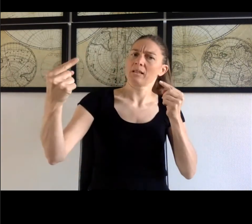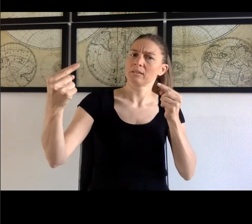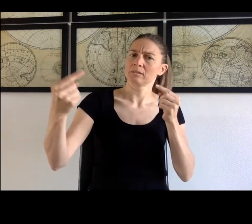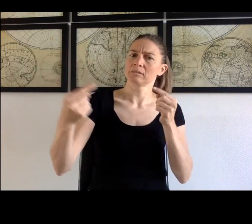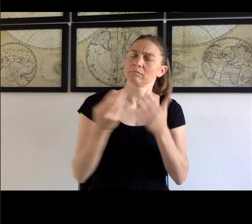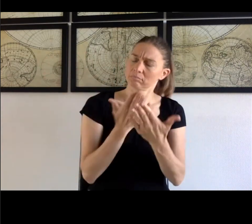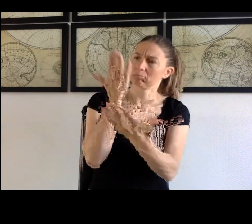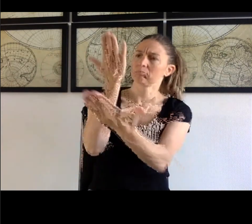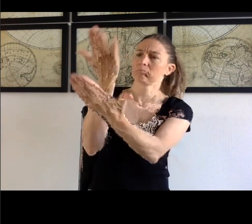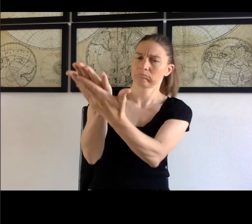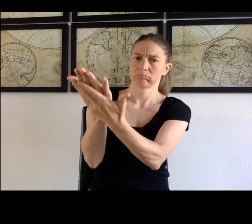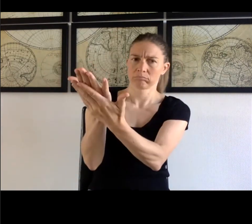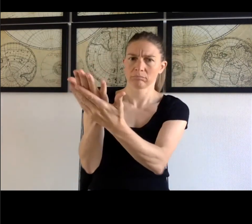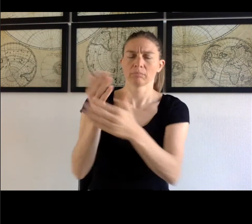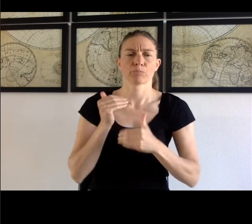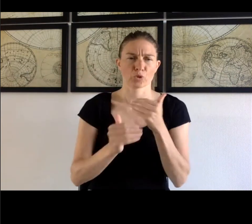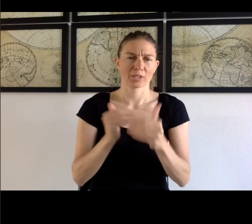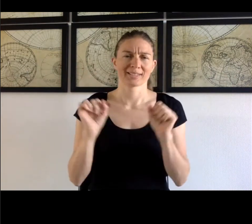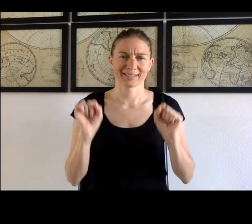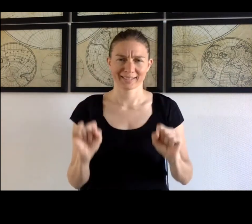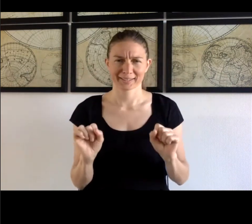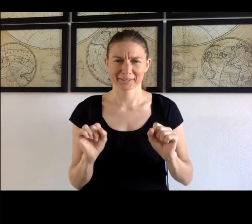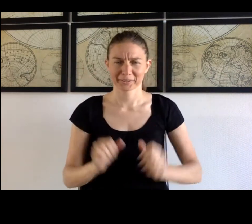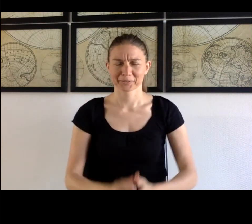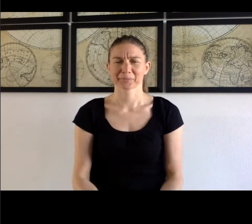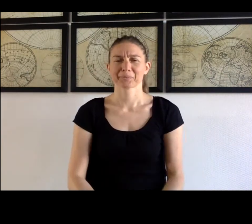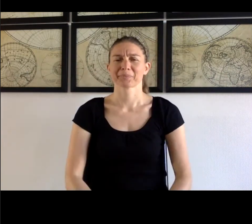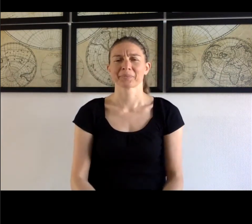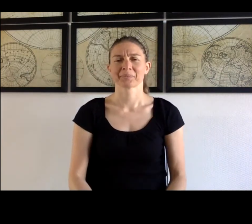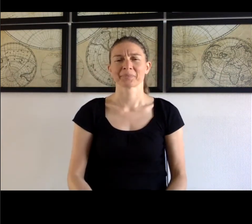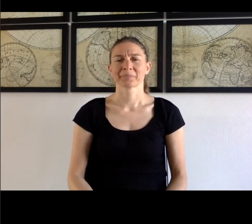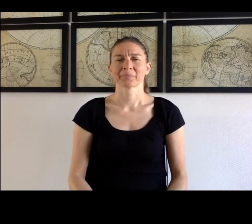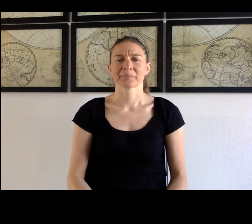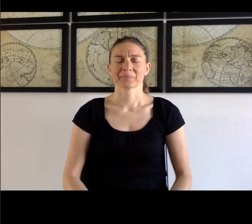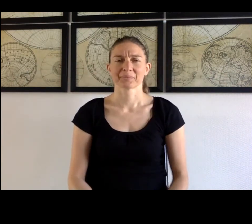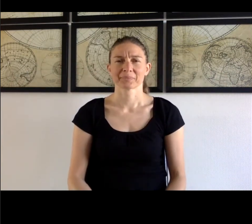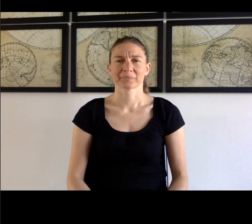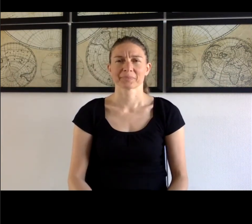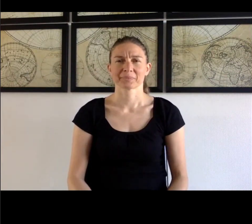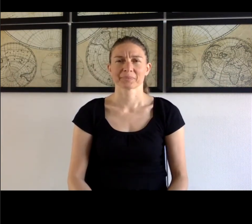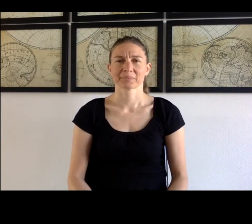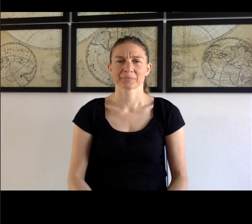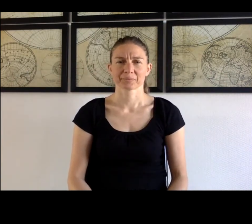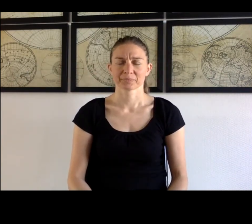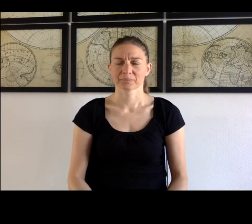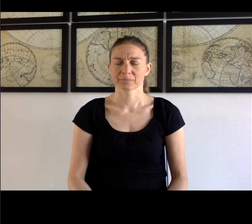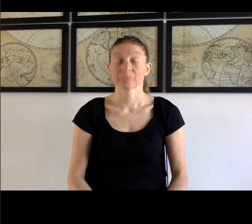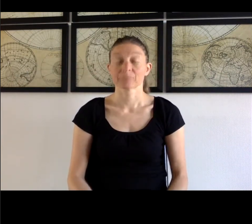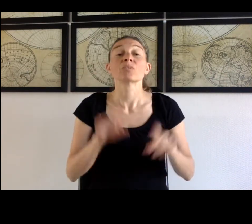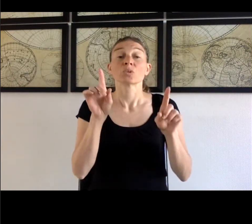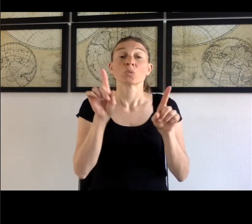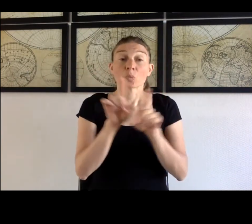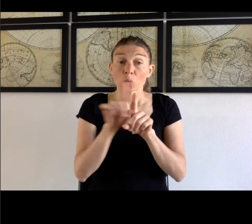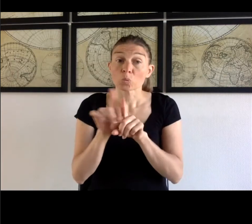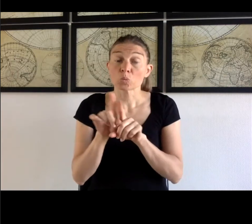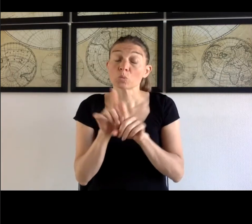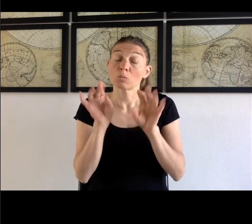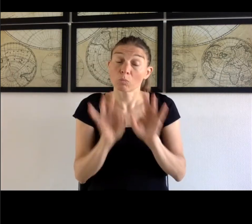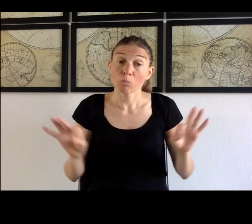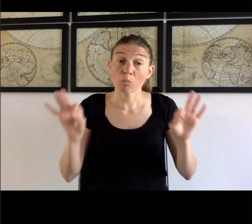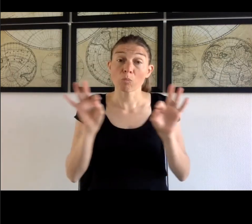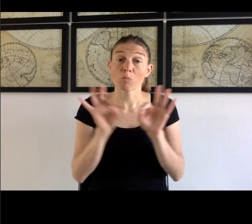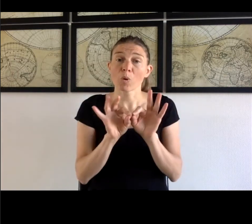make the assessment. I'm sorry. So we also need, and this is just moving forward and to end, mindful